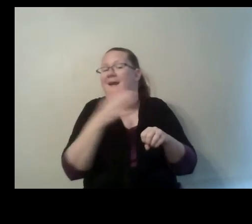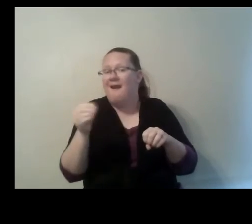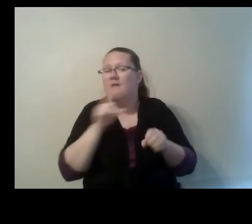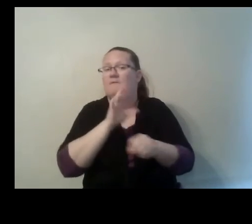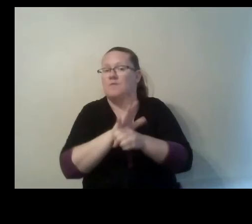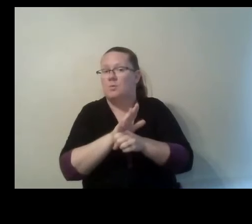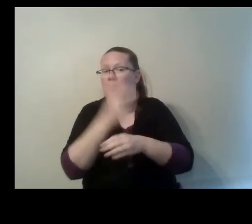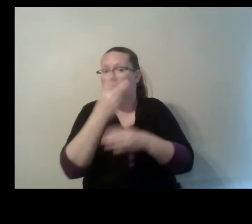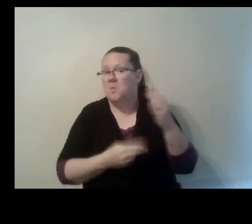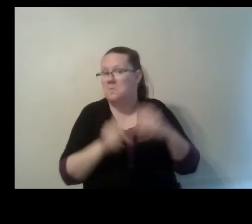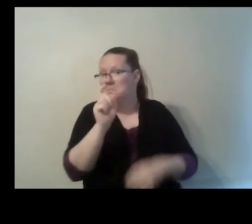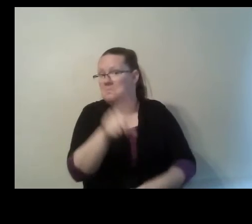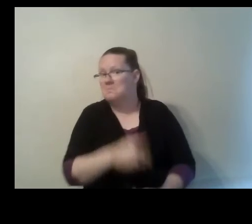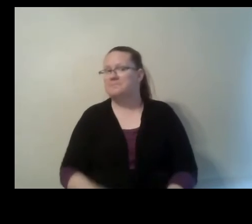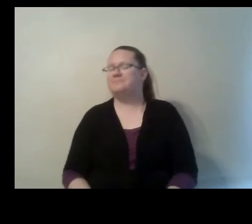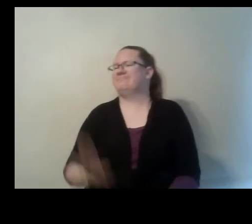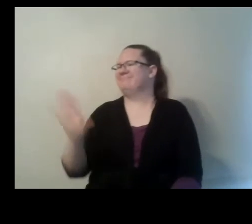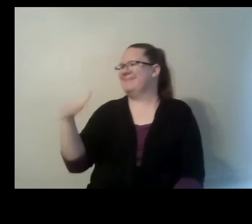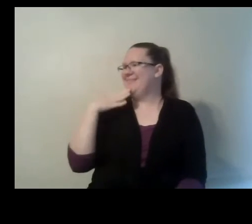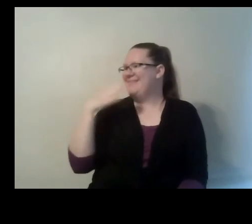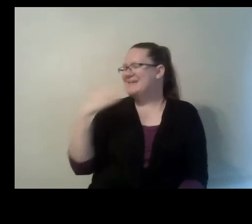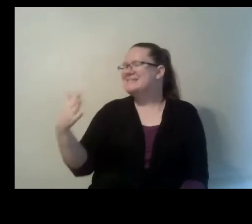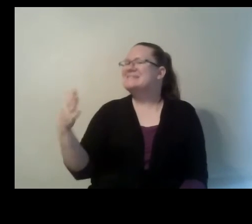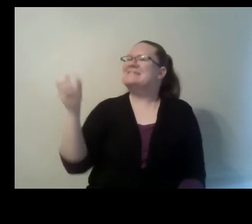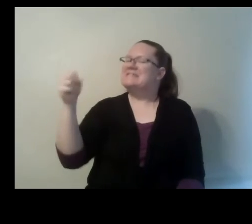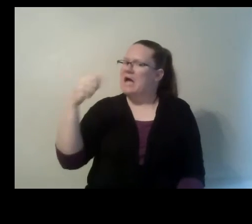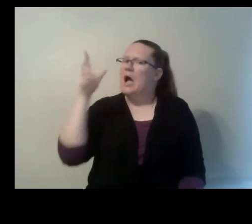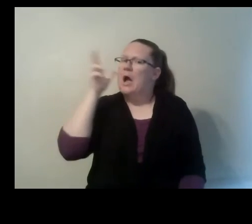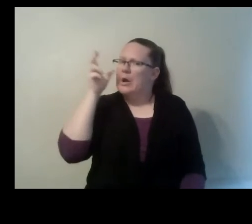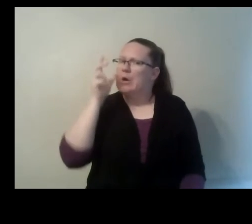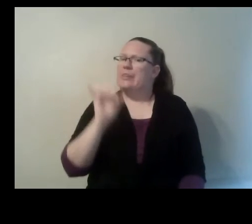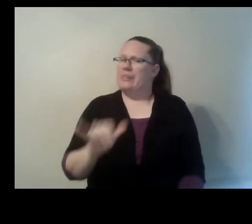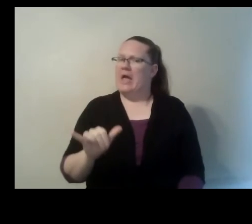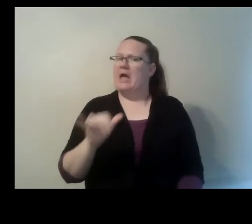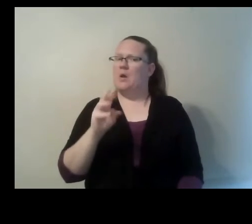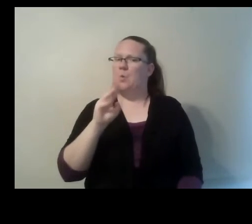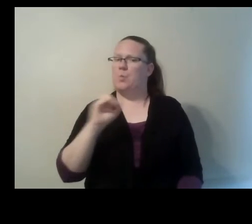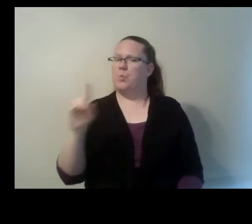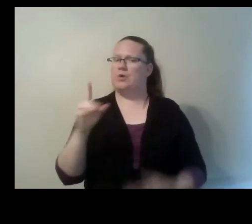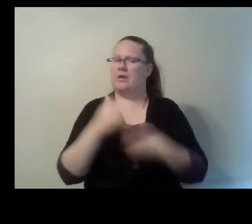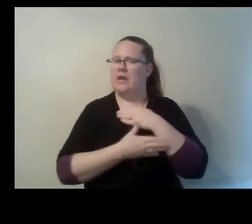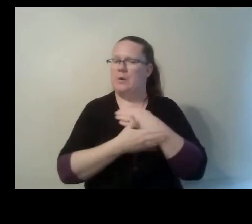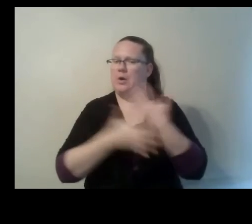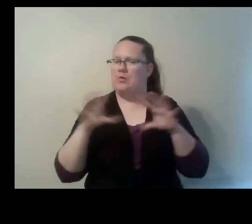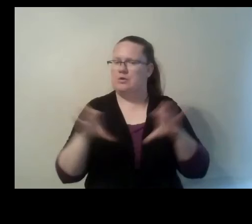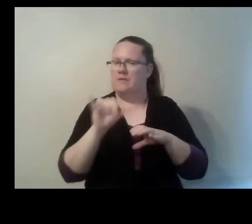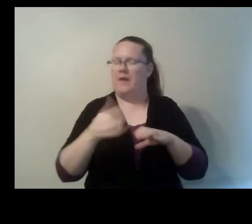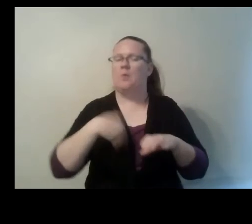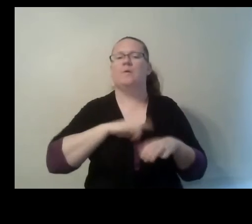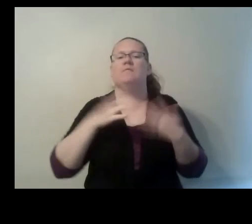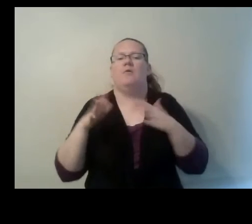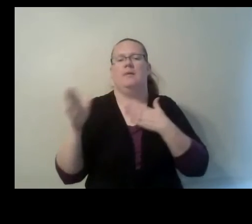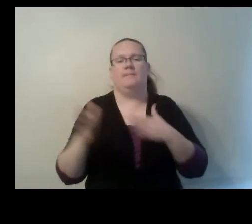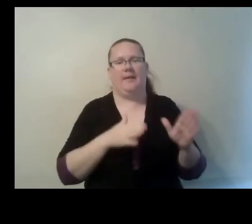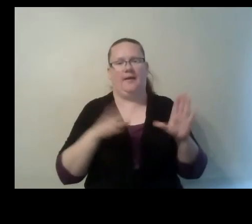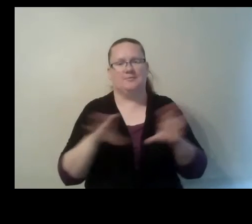confirmed cases. Thanks, Brooks. Yeah, I heard that Wood County was doing that. We already were planning to do that. Staff have already looked at